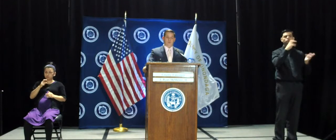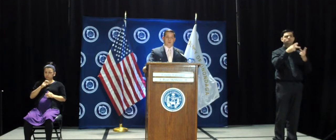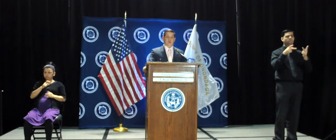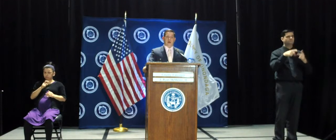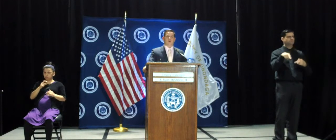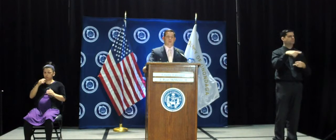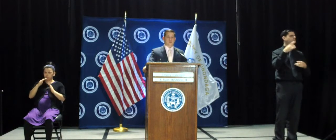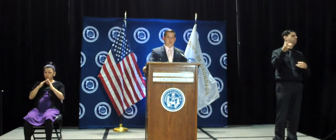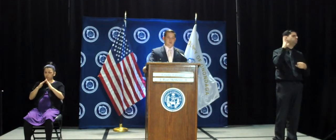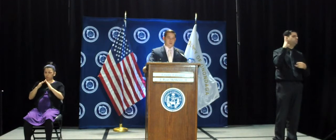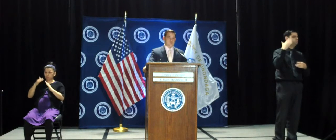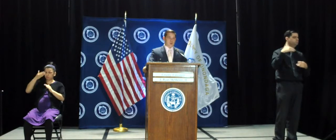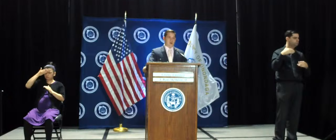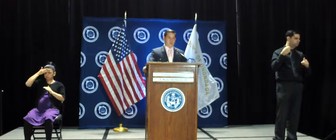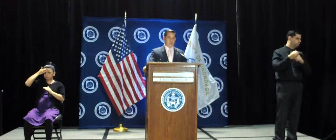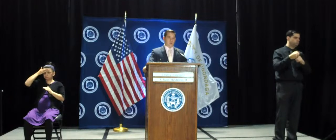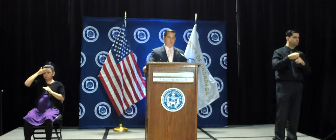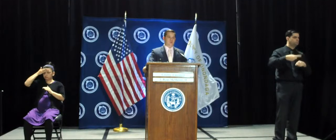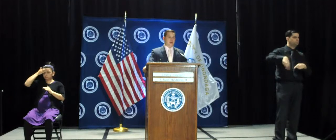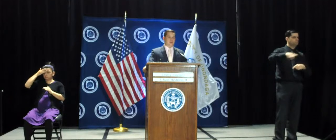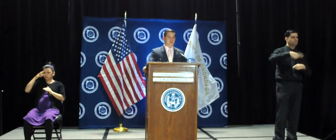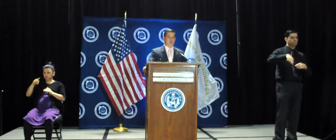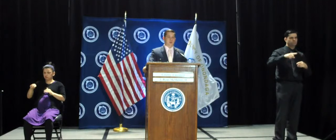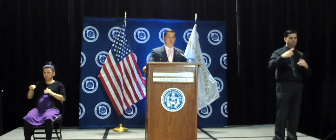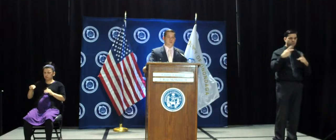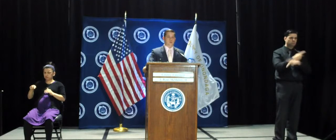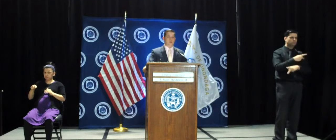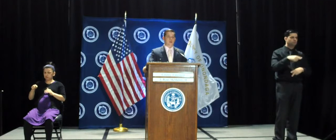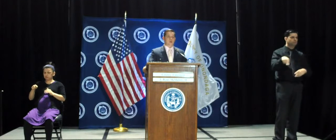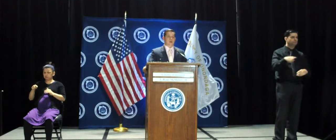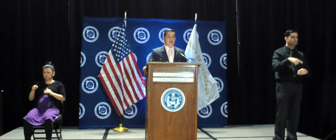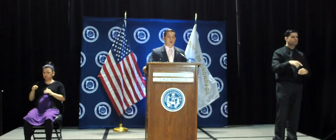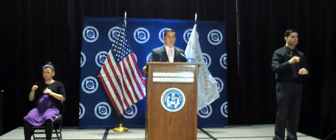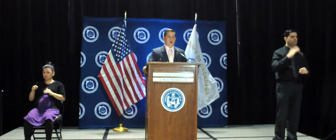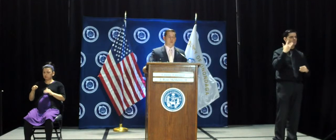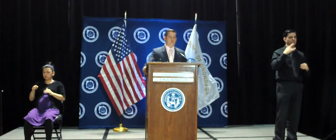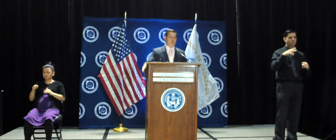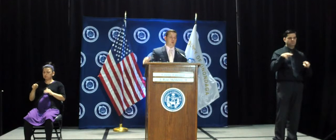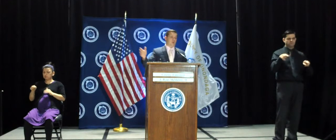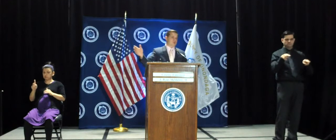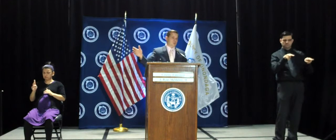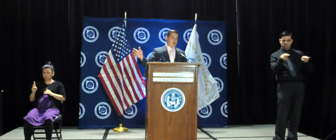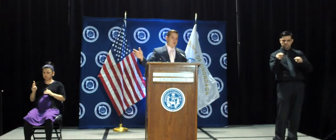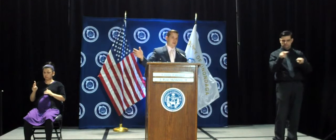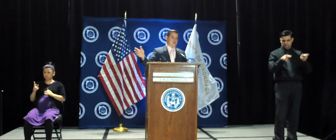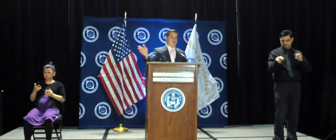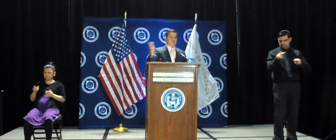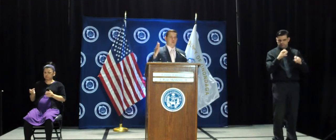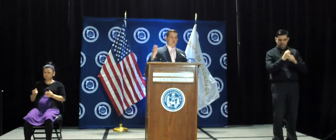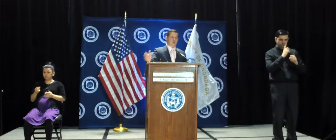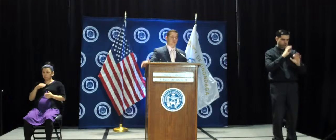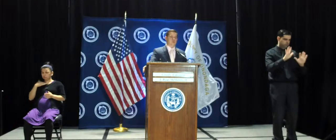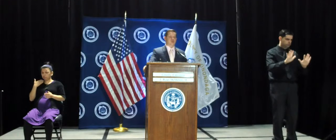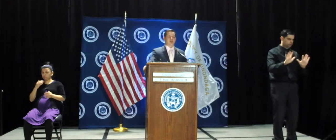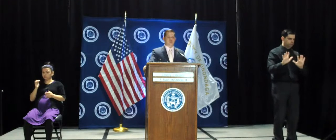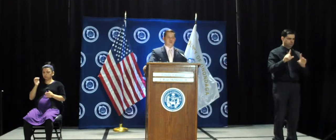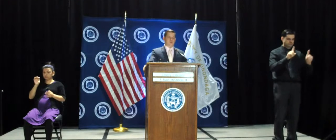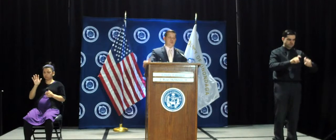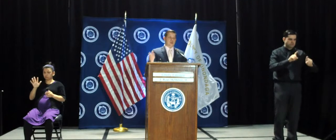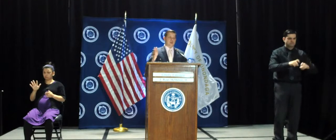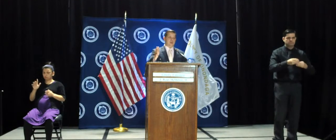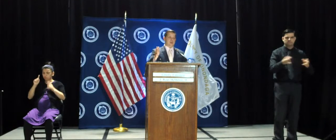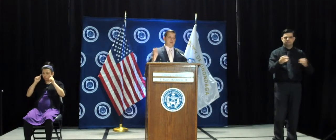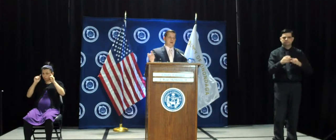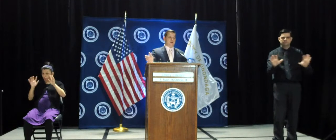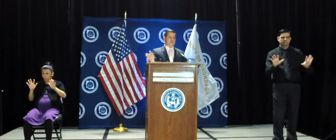we don't always get good outcomes there. So that's why we track this very closely and why we put in wastewater testing in some nursing homes. The challenge is